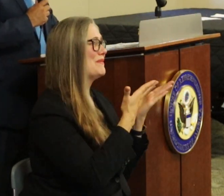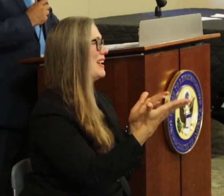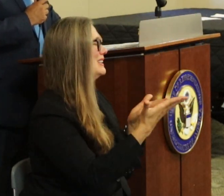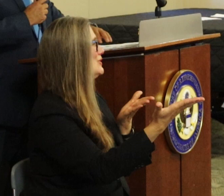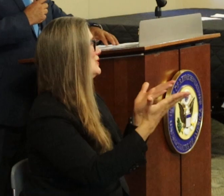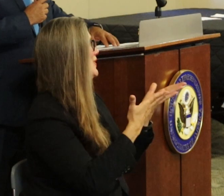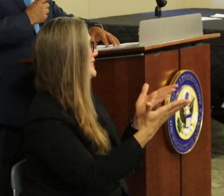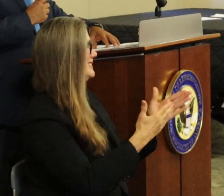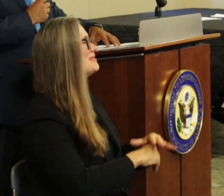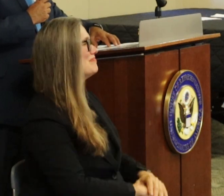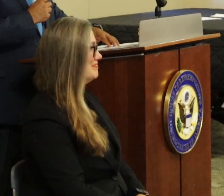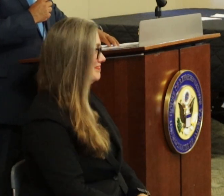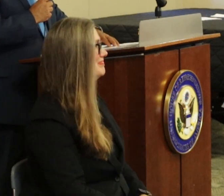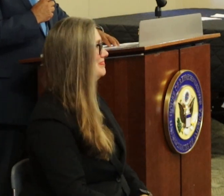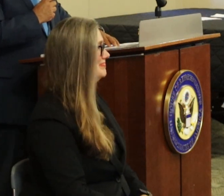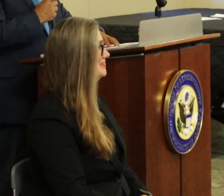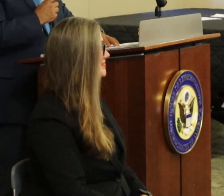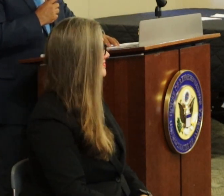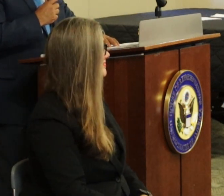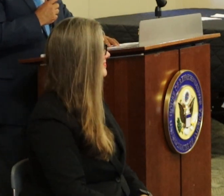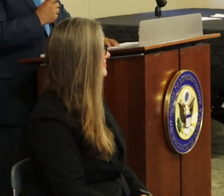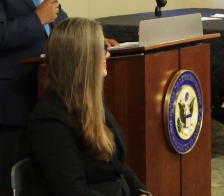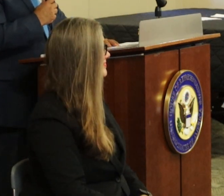officer. Let me start by saying